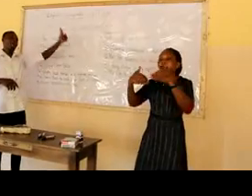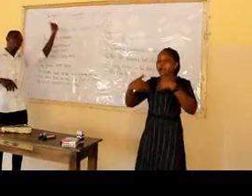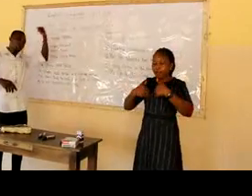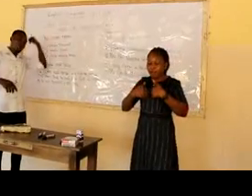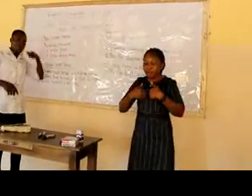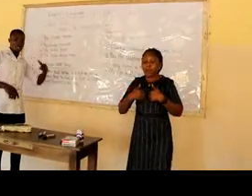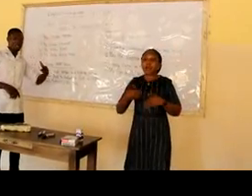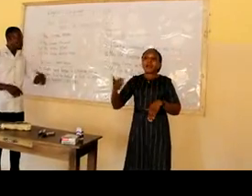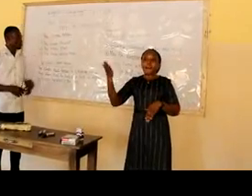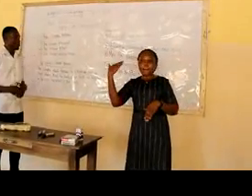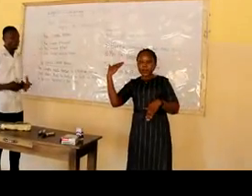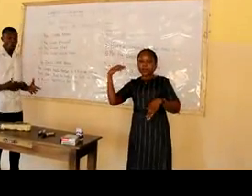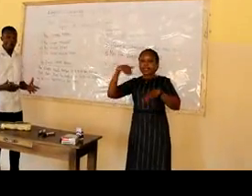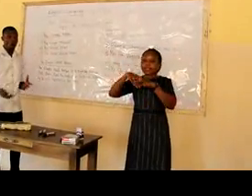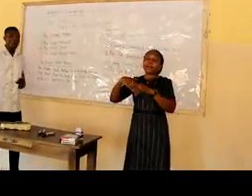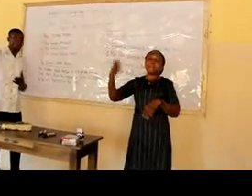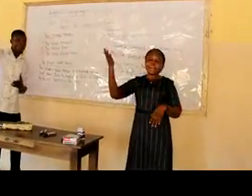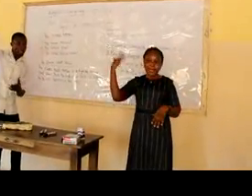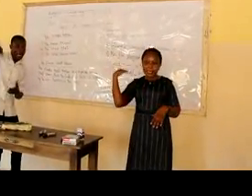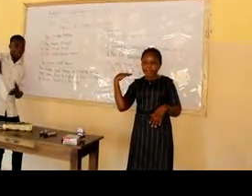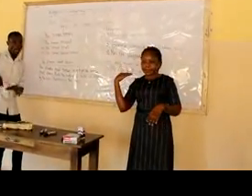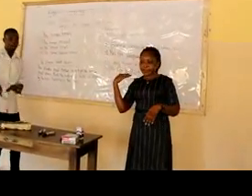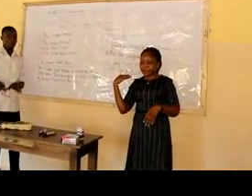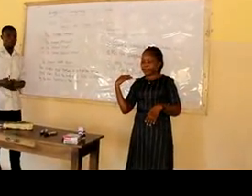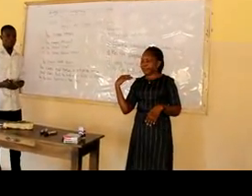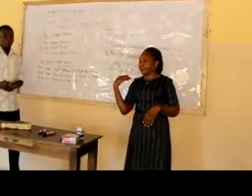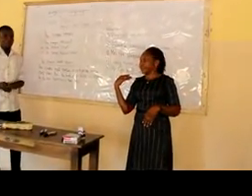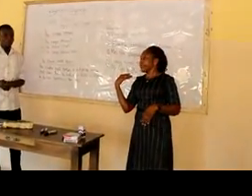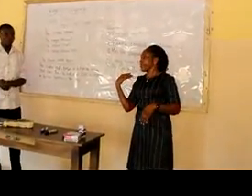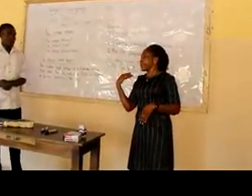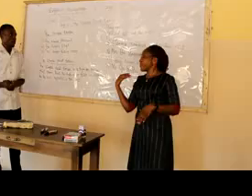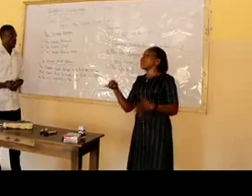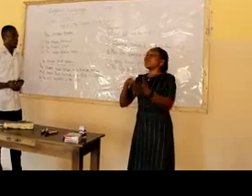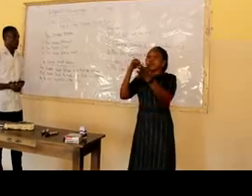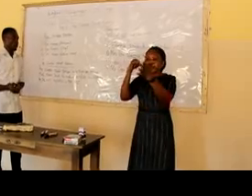has happened before some other action happened.